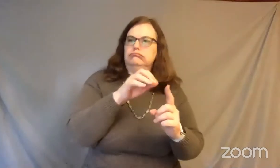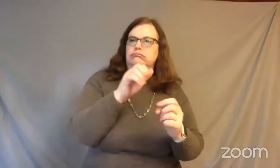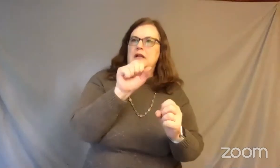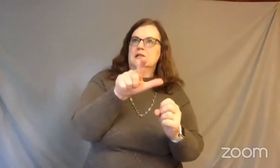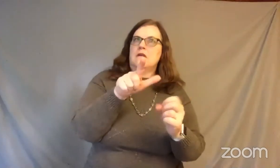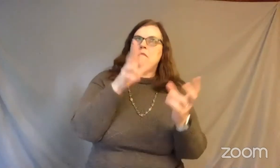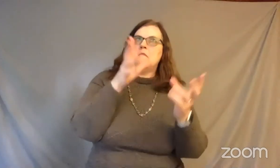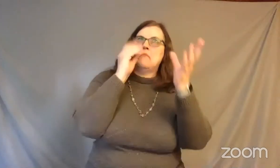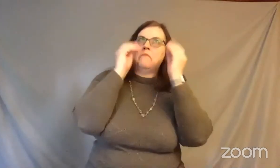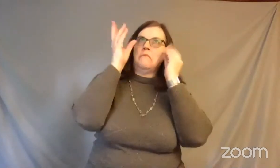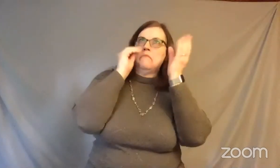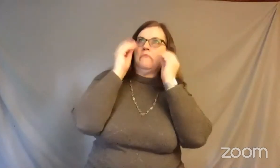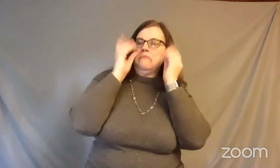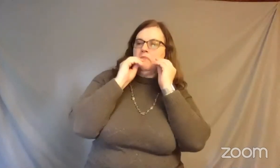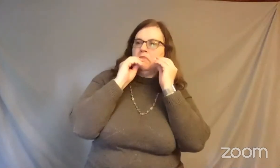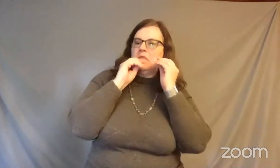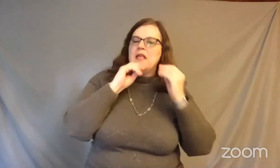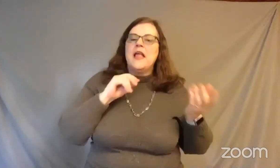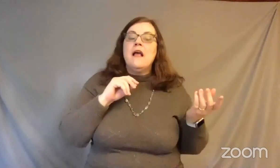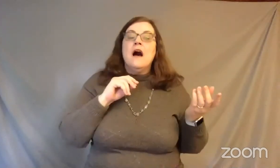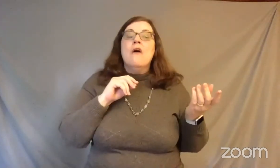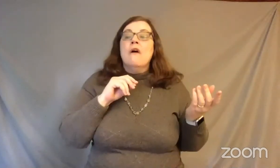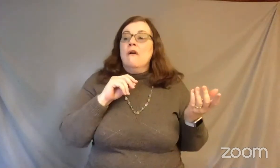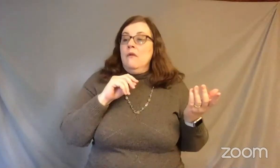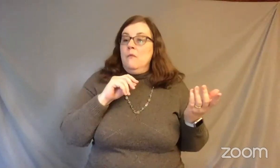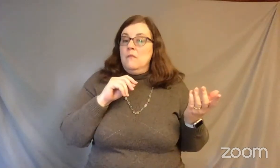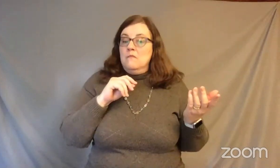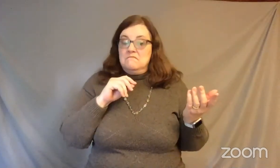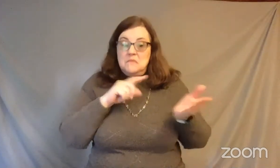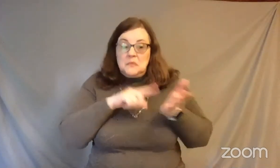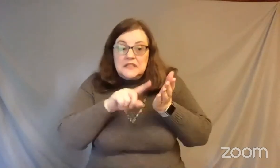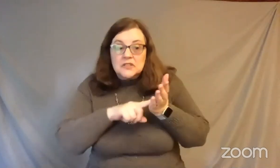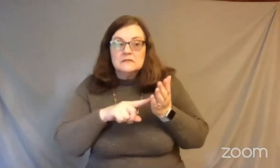children were put into a school for the deaf and started acquiring a sign language.